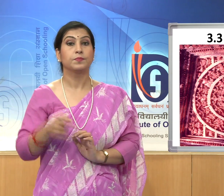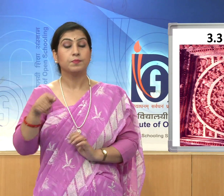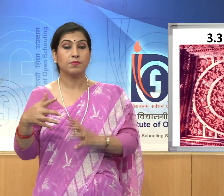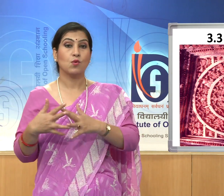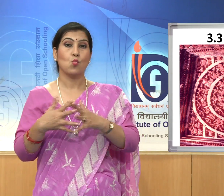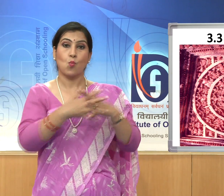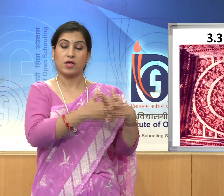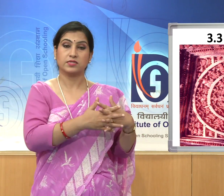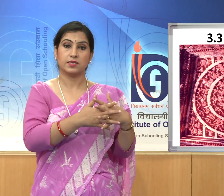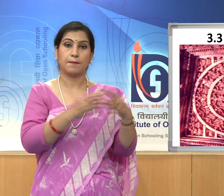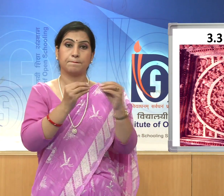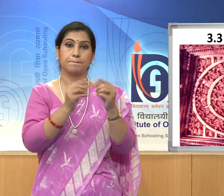in West Bengal.